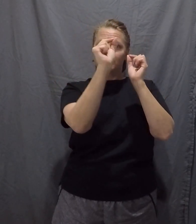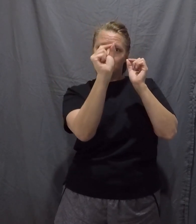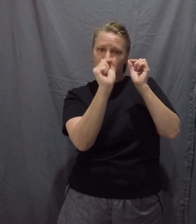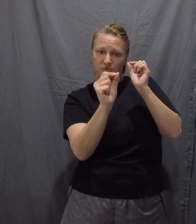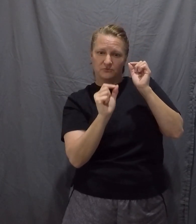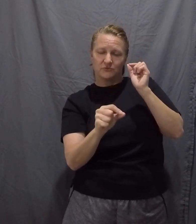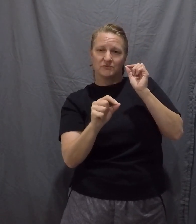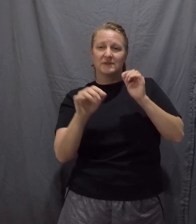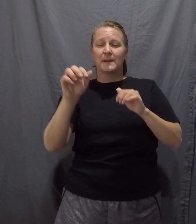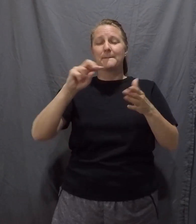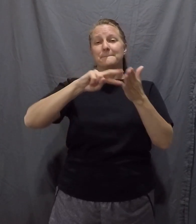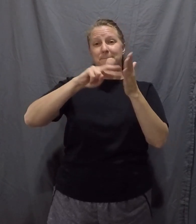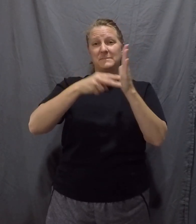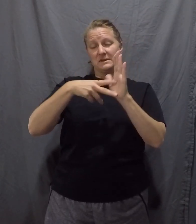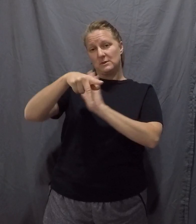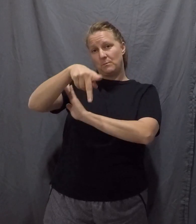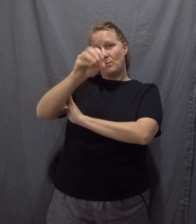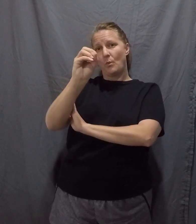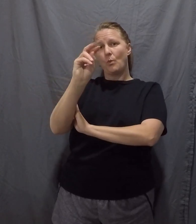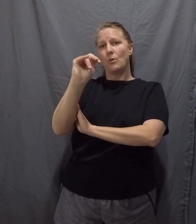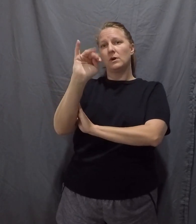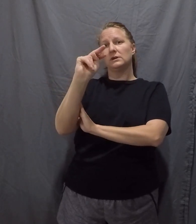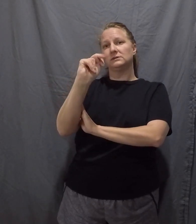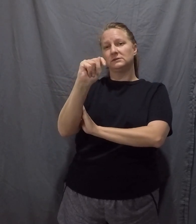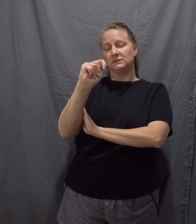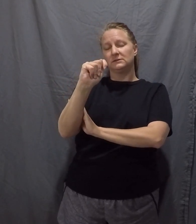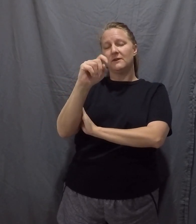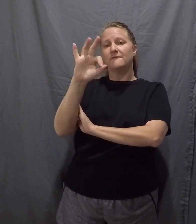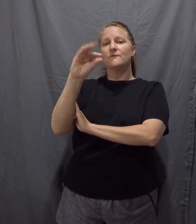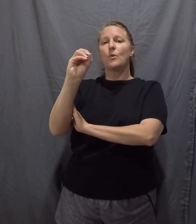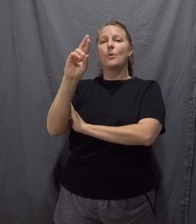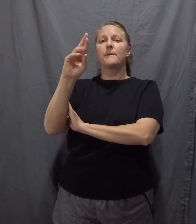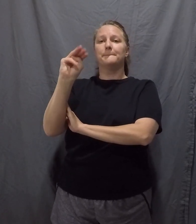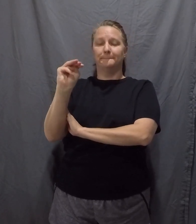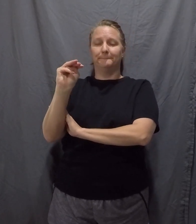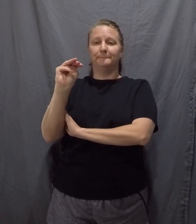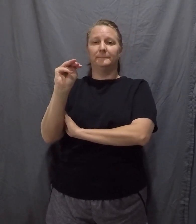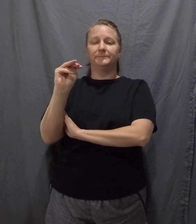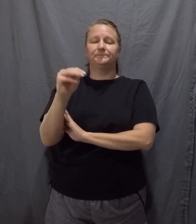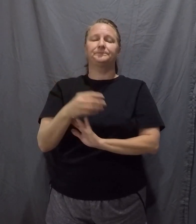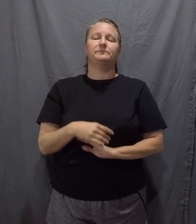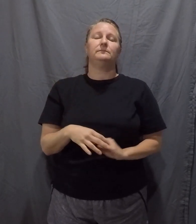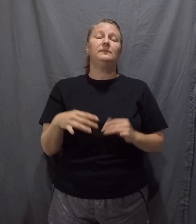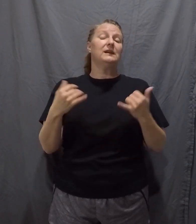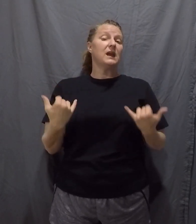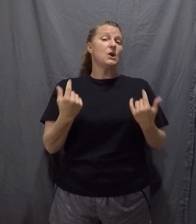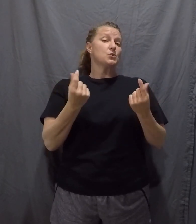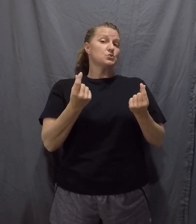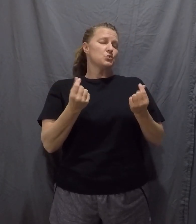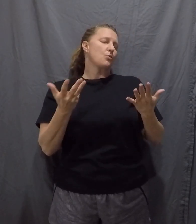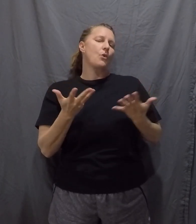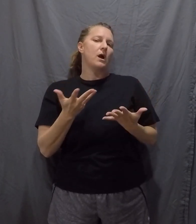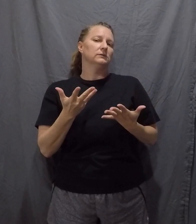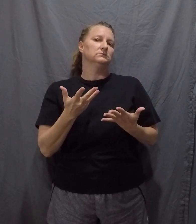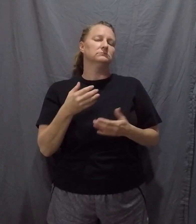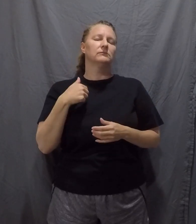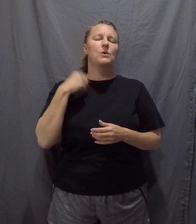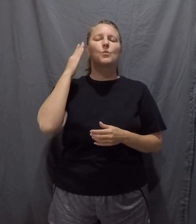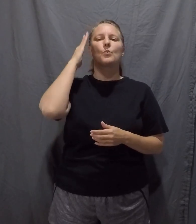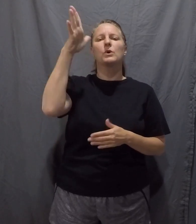Ding, ding, ding, ding. So this is bad. What I'm going to do is I'm going to write until I